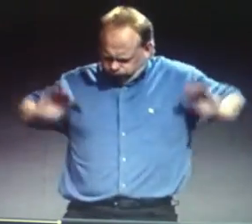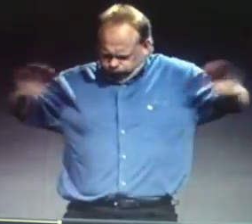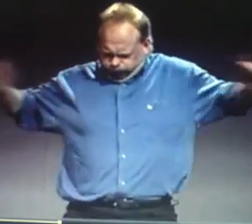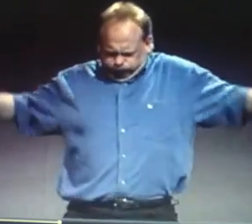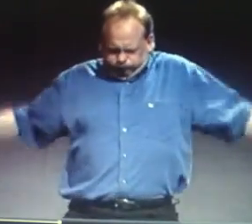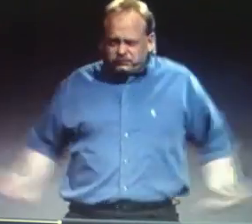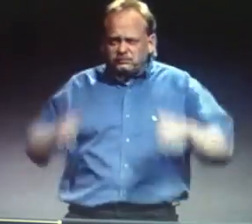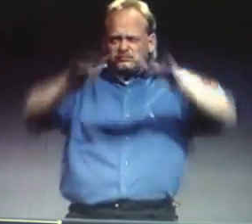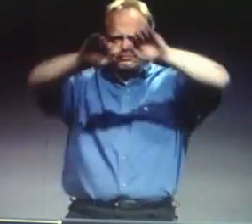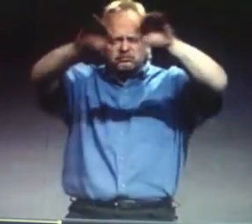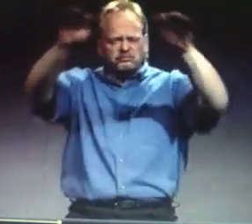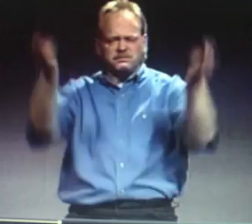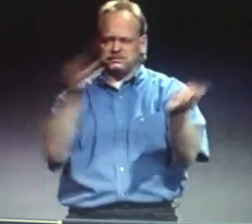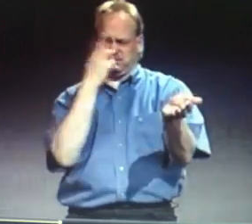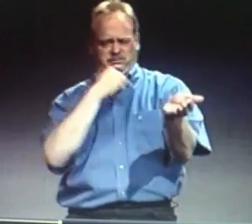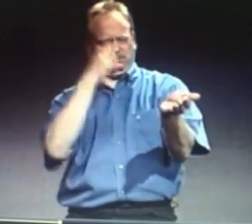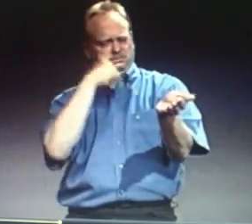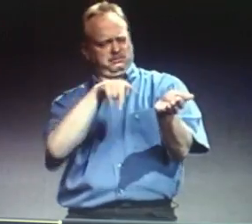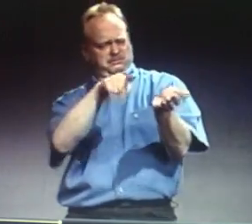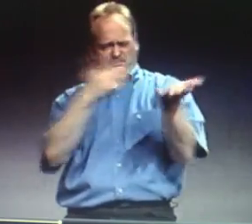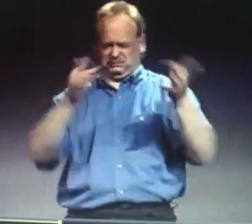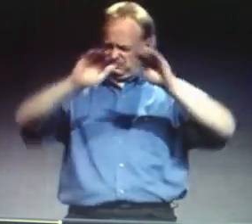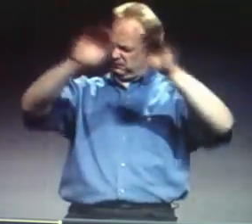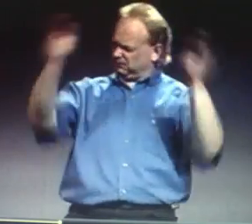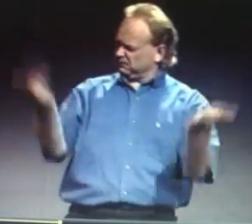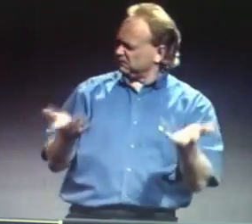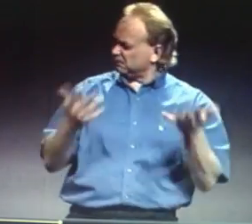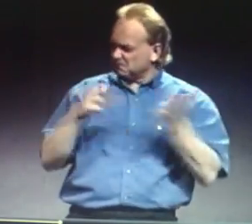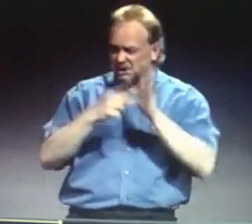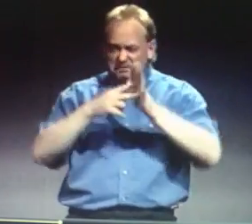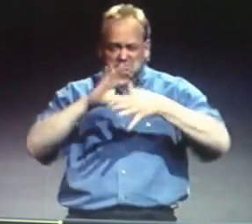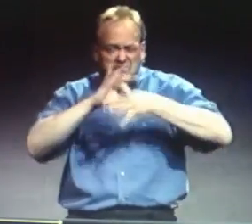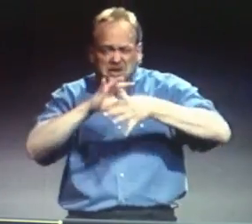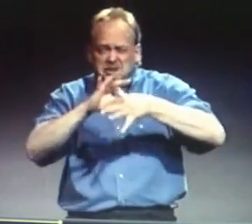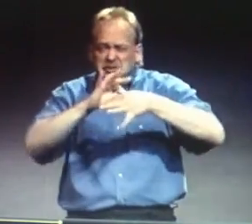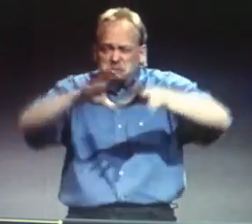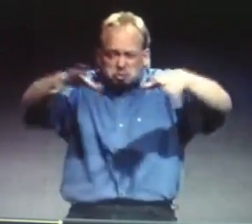Now I remember when I see the cow's guts